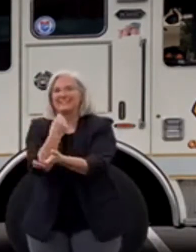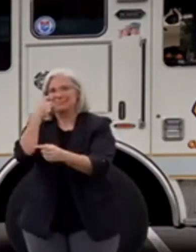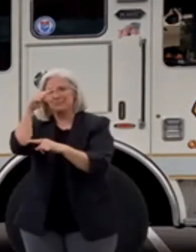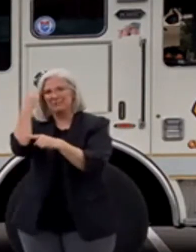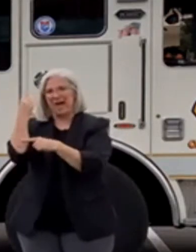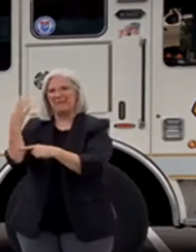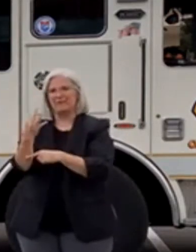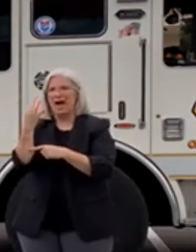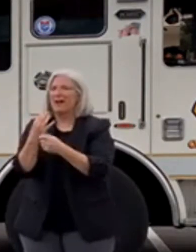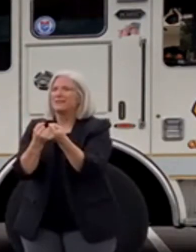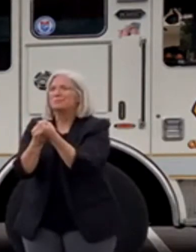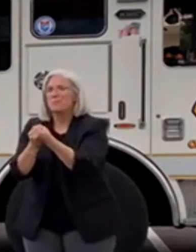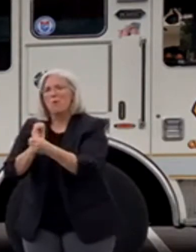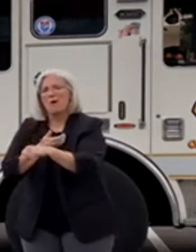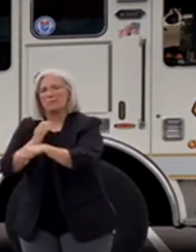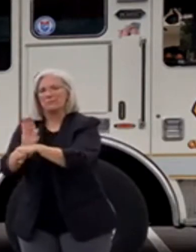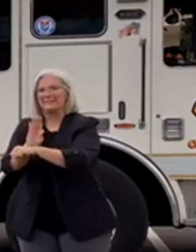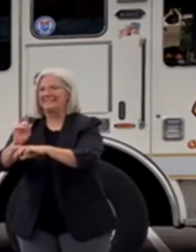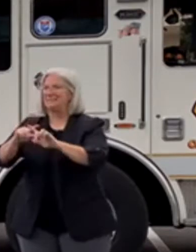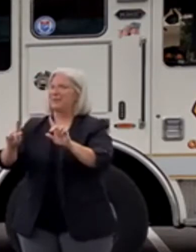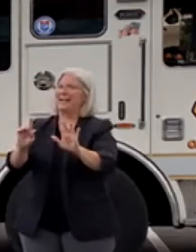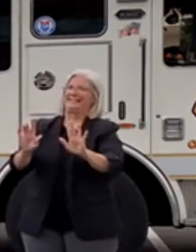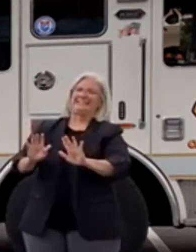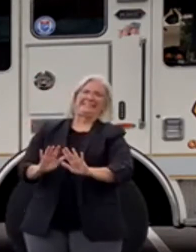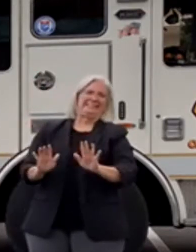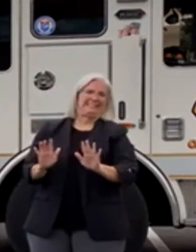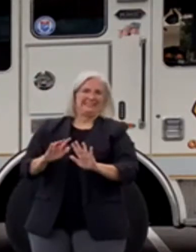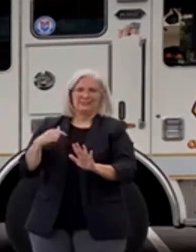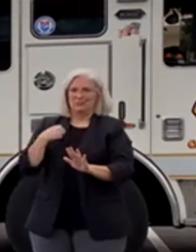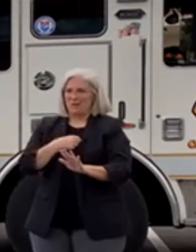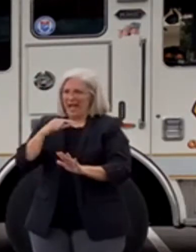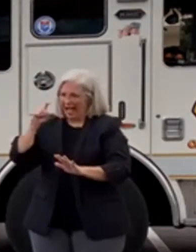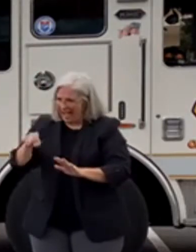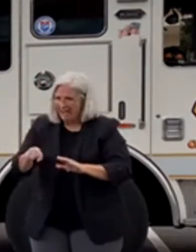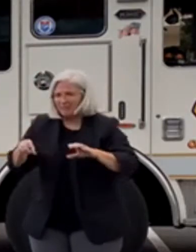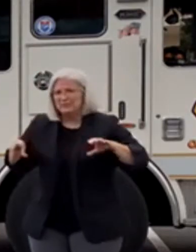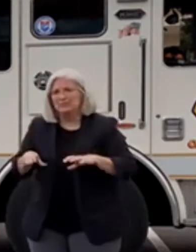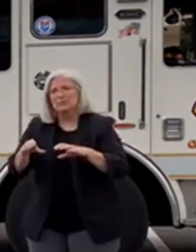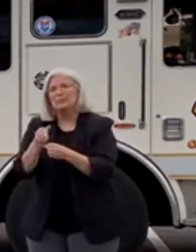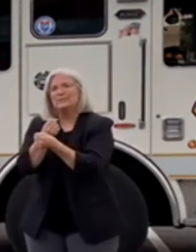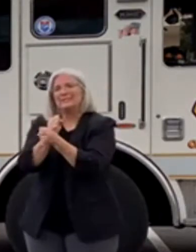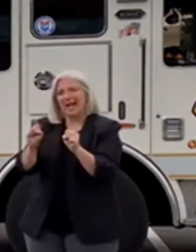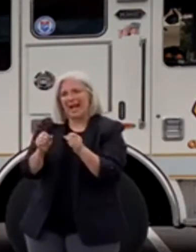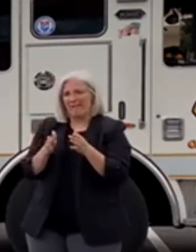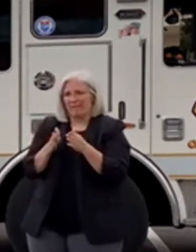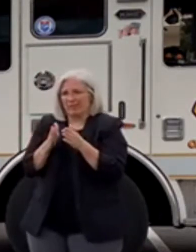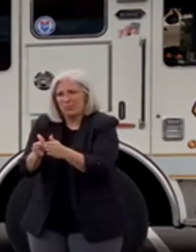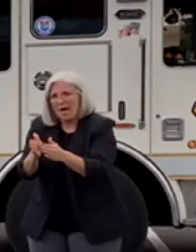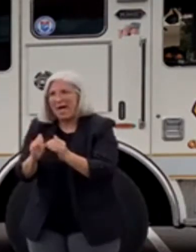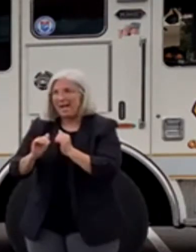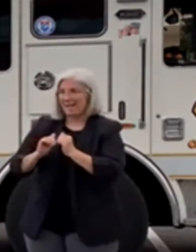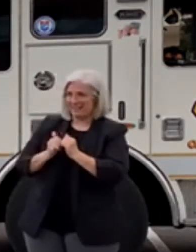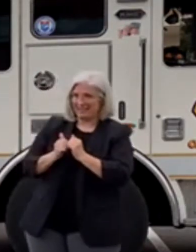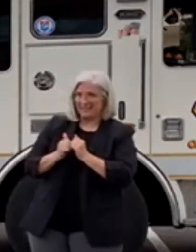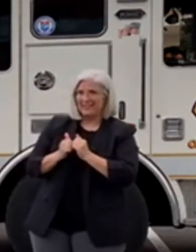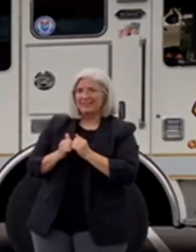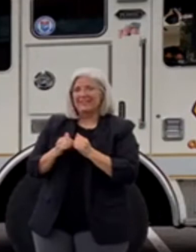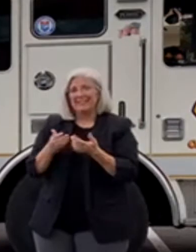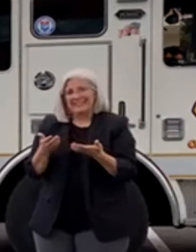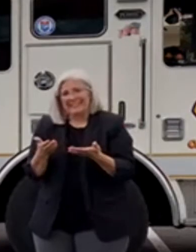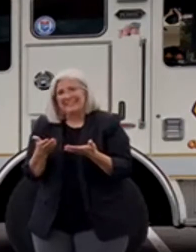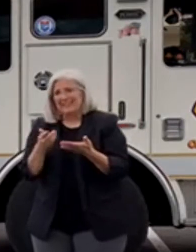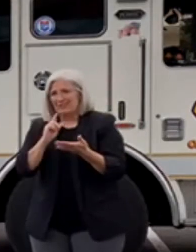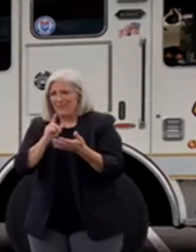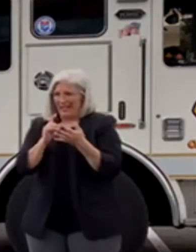but we've got to do so in a safe manner. That's important, obviously, for